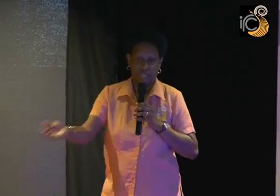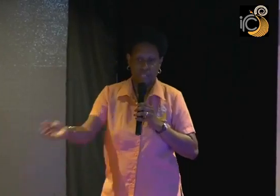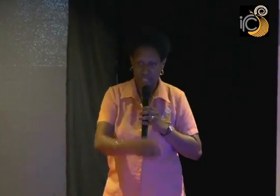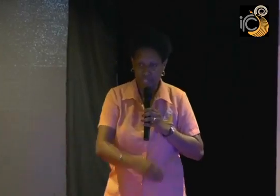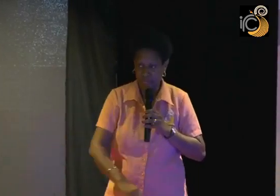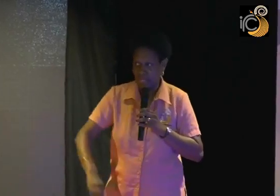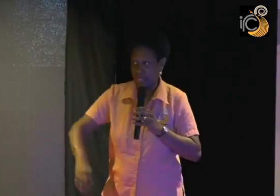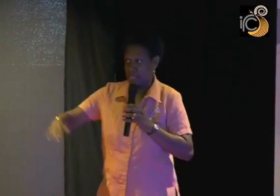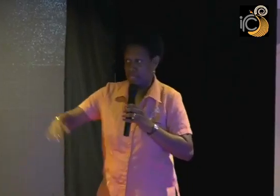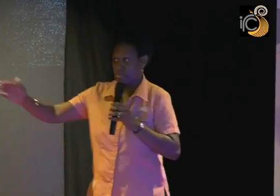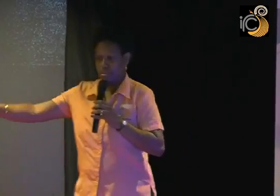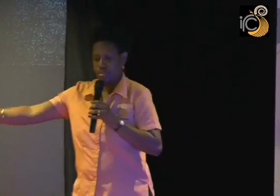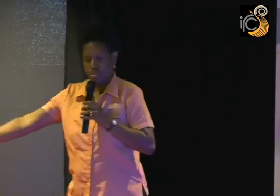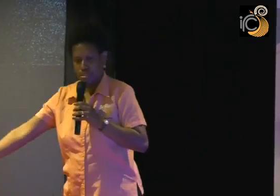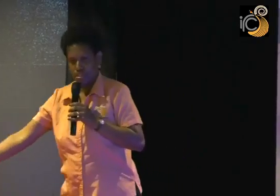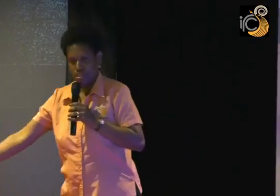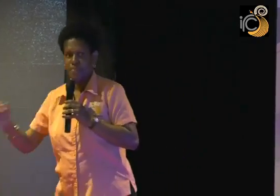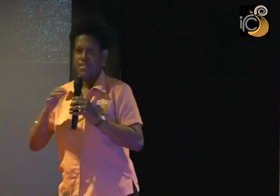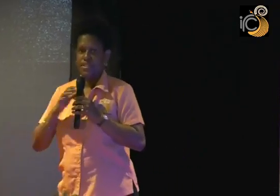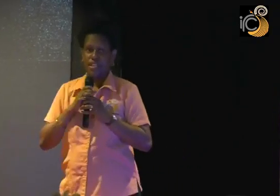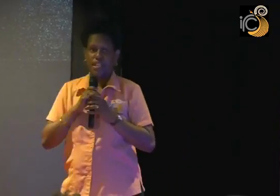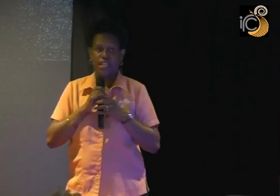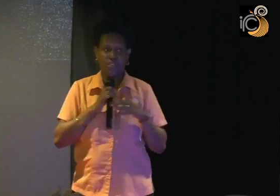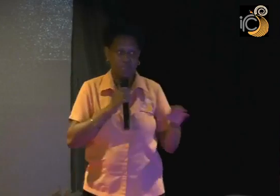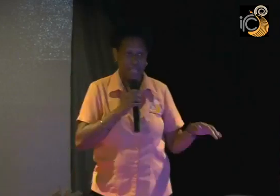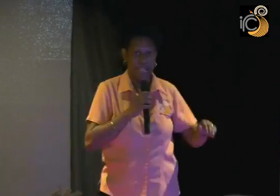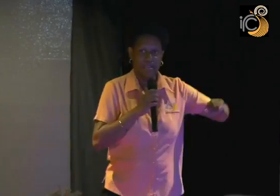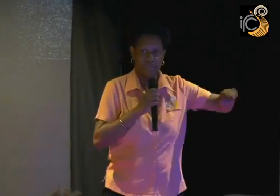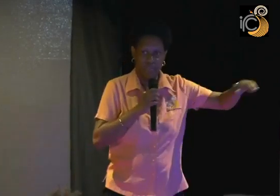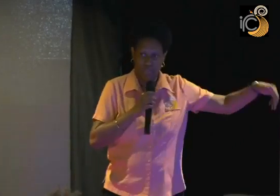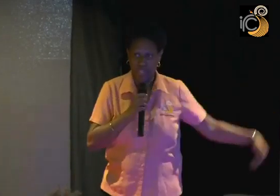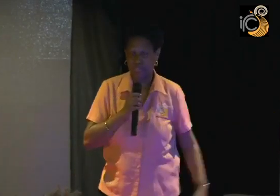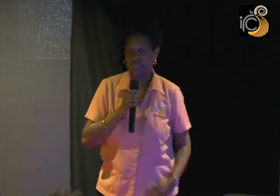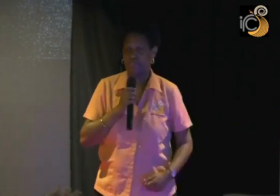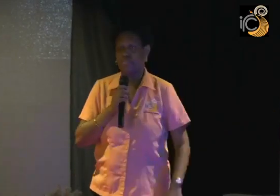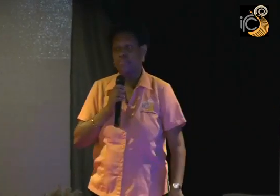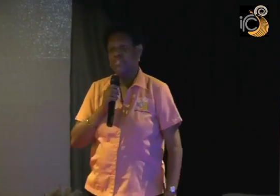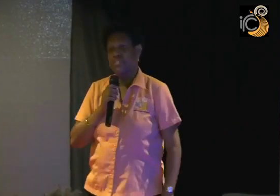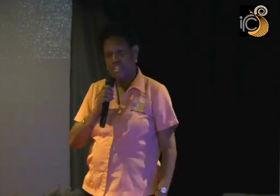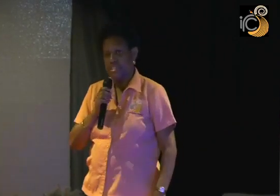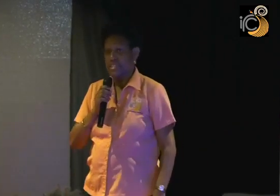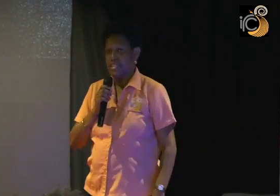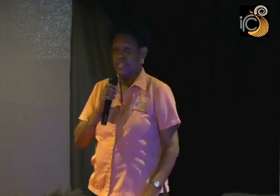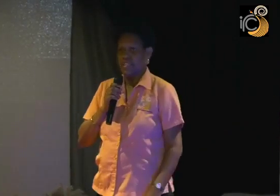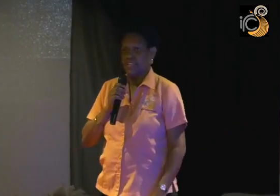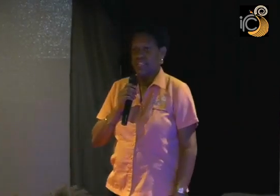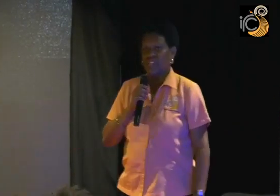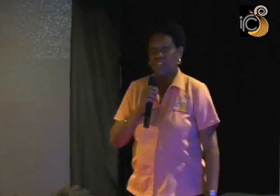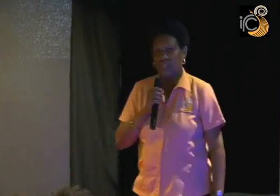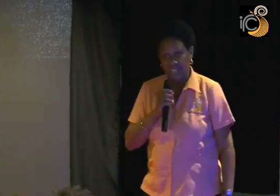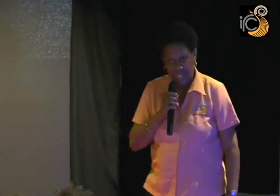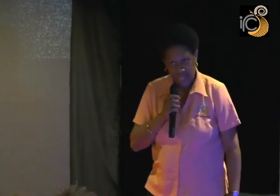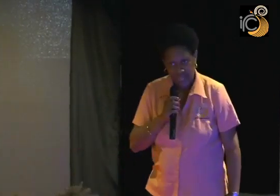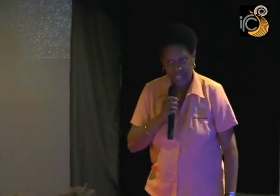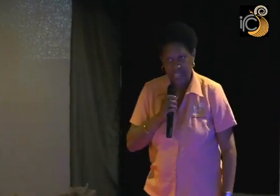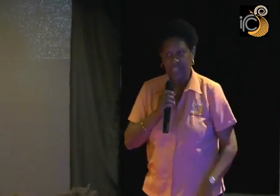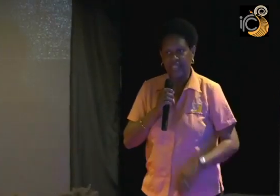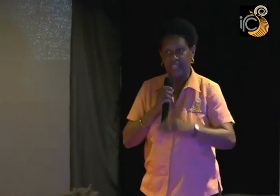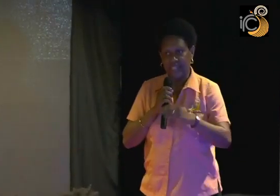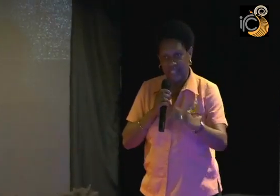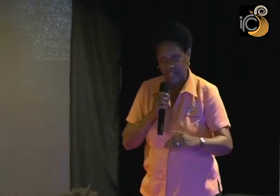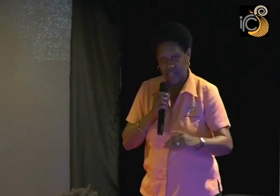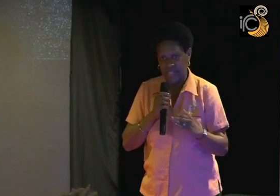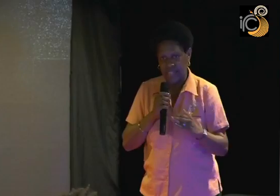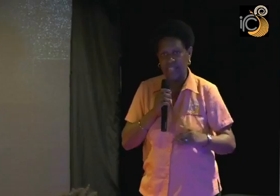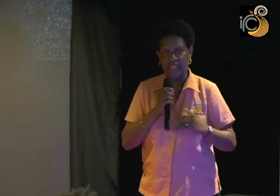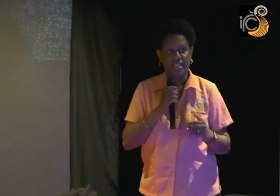you get your money, you go to the shops, you pay, and we collect through GST. So this la kind of thinking,